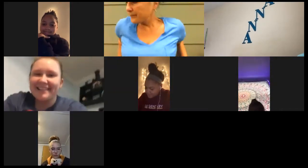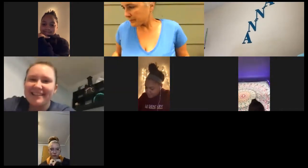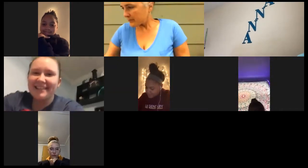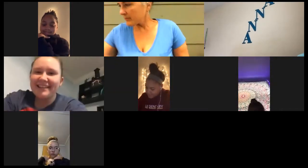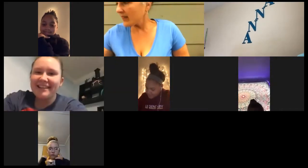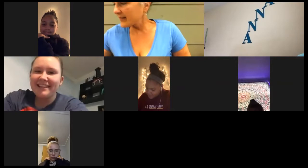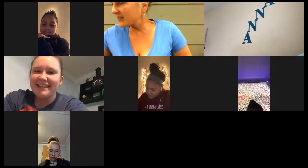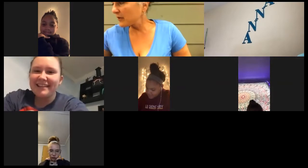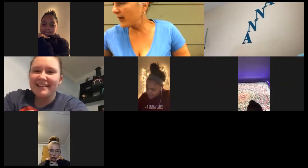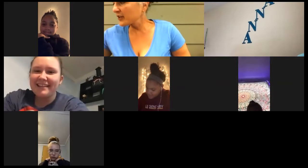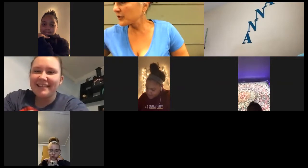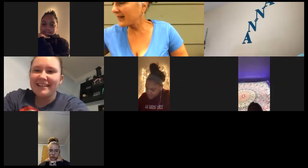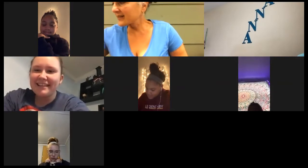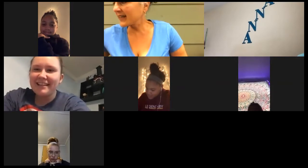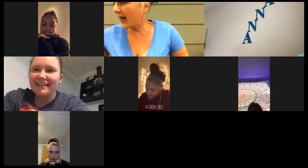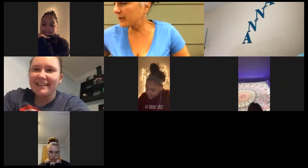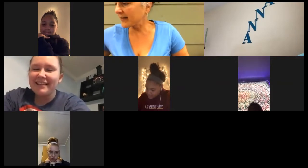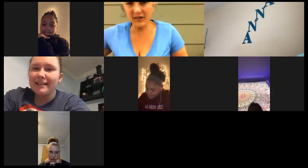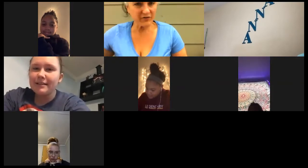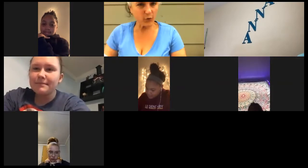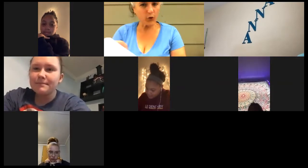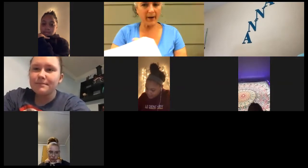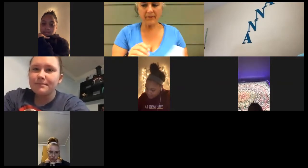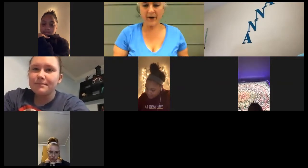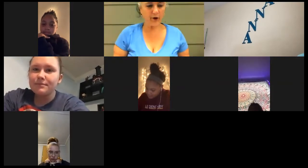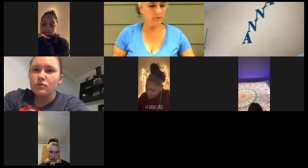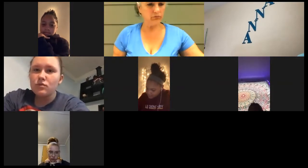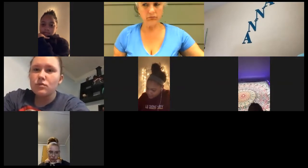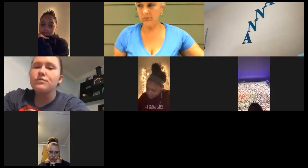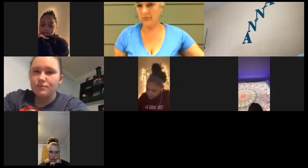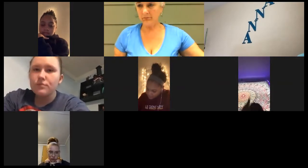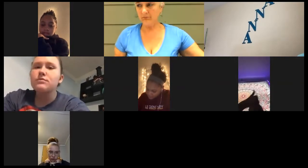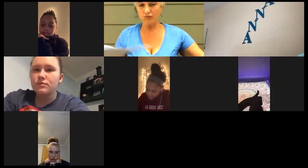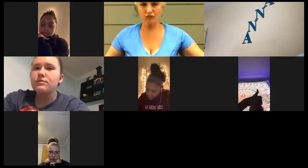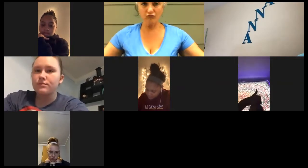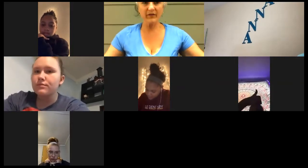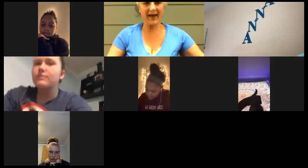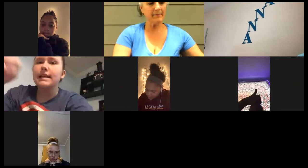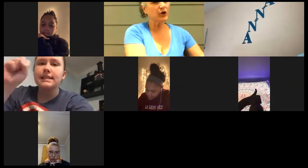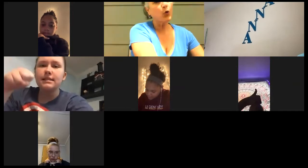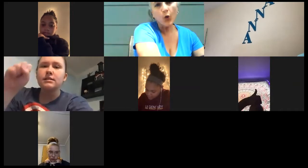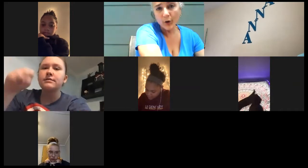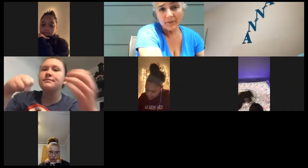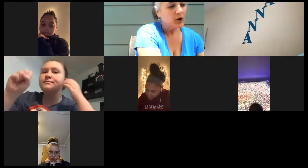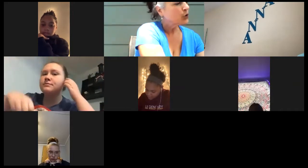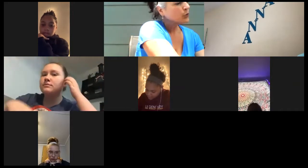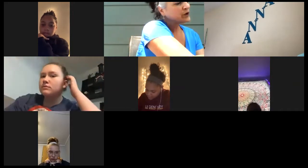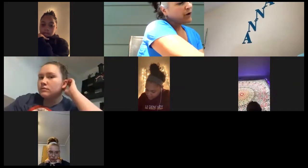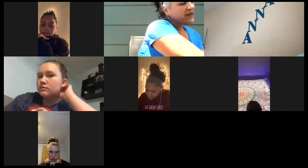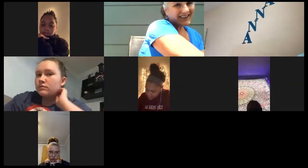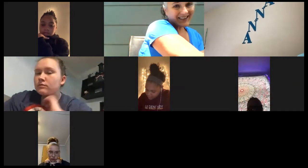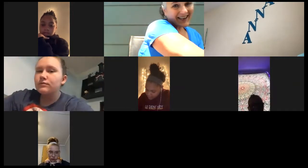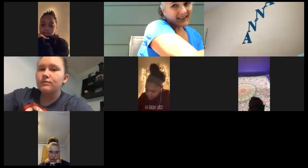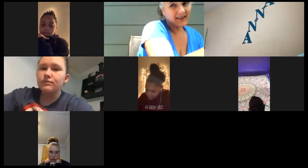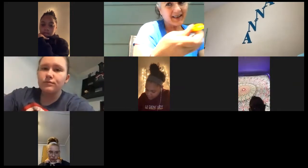So let's move on. Did you guys see I put lesson 4 up there? Okay, cool. We're